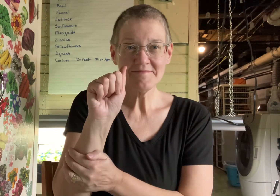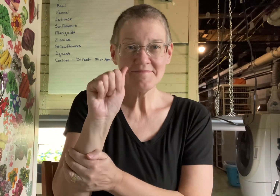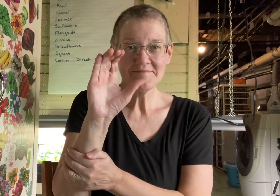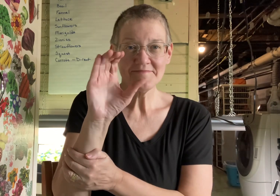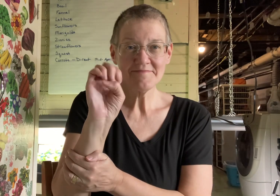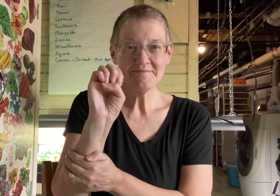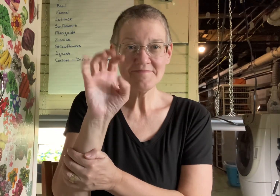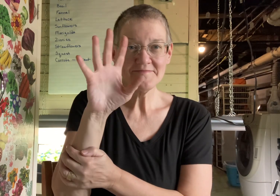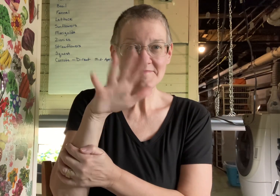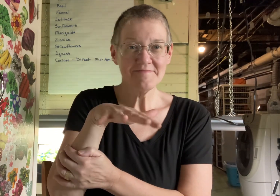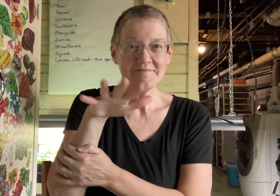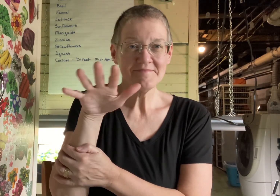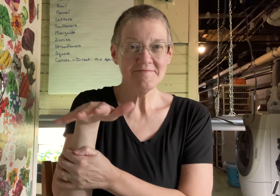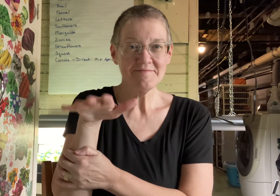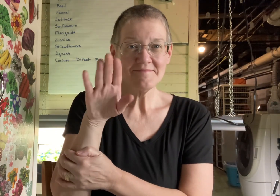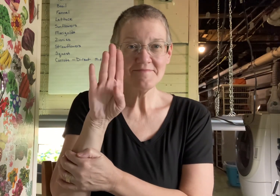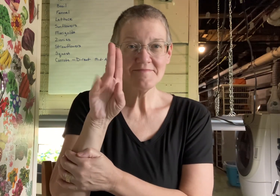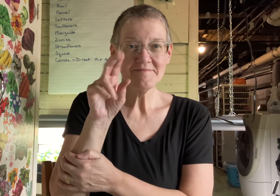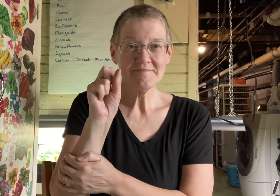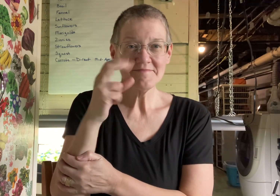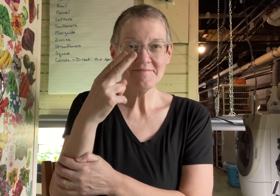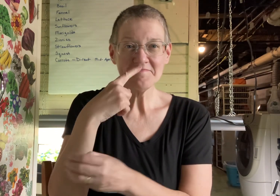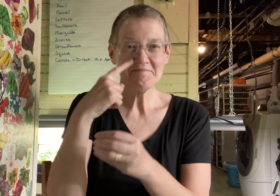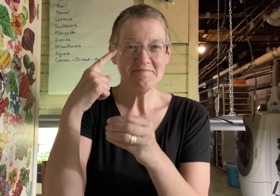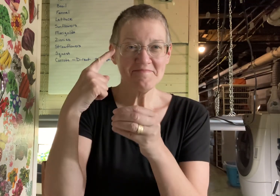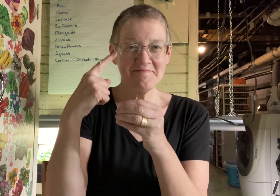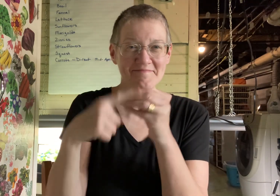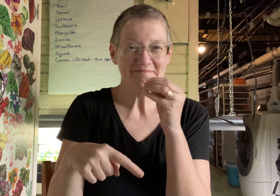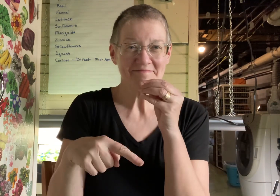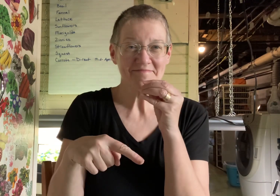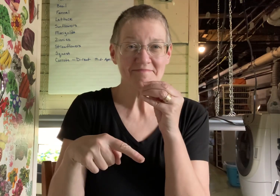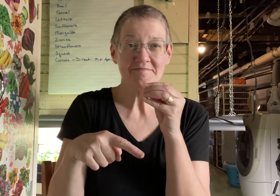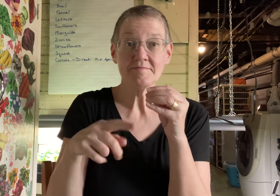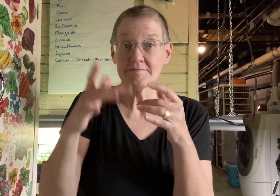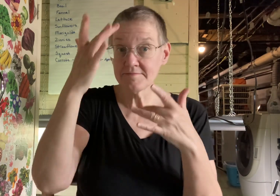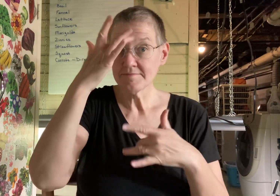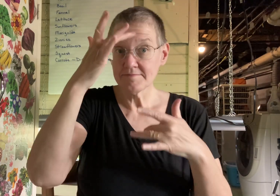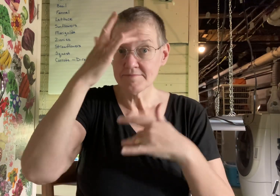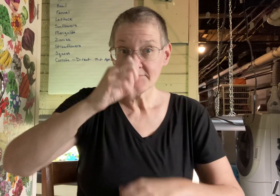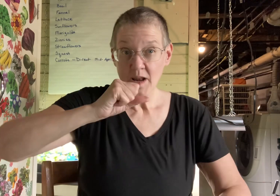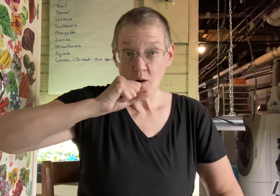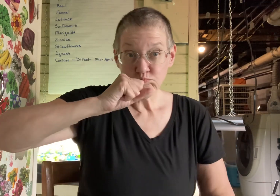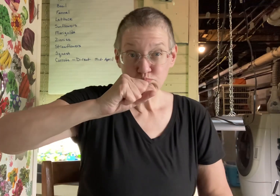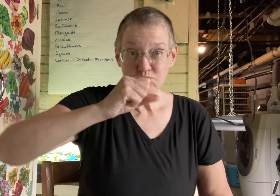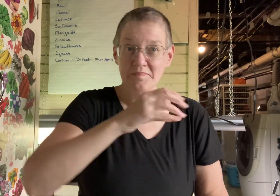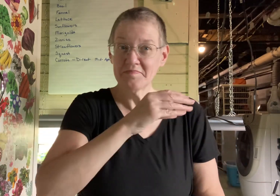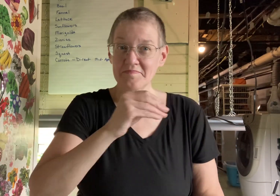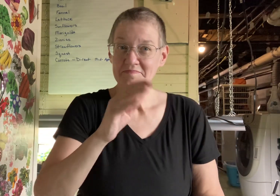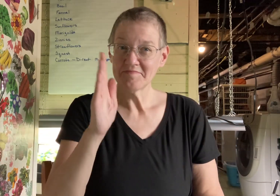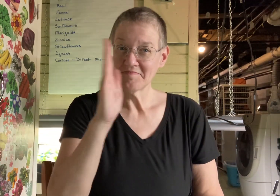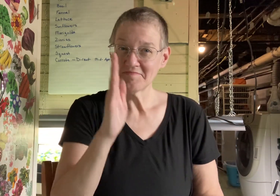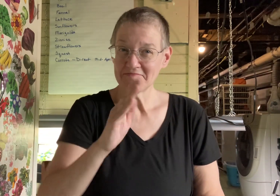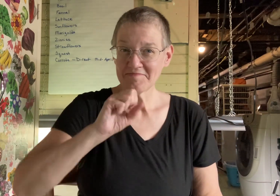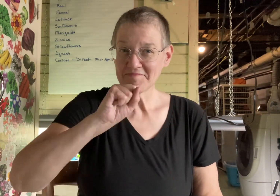called Ace 55 bush tomatoes. It's disease and